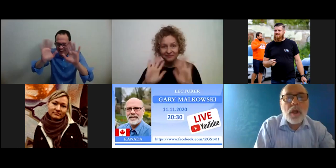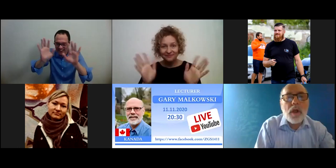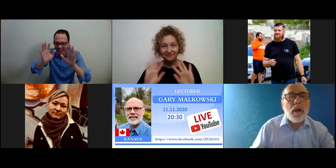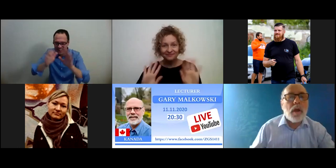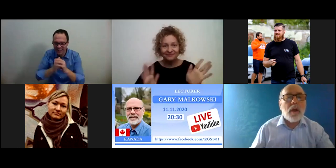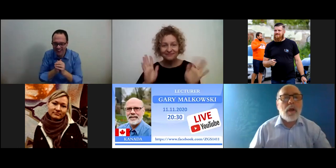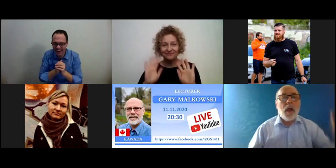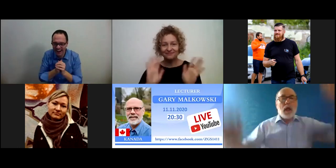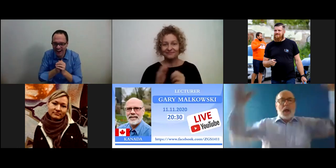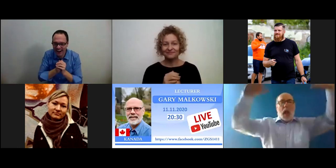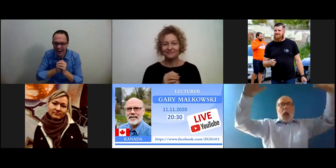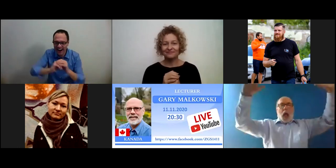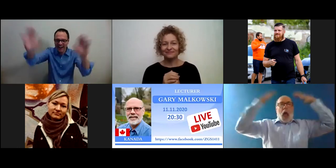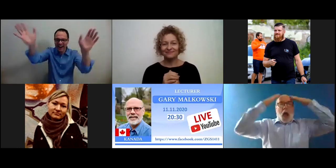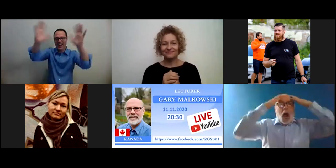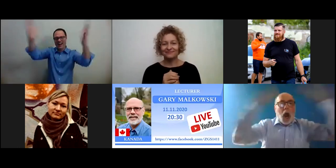Gary.